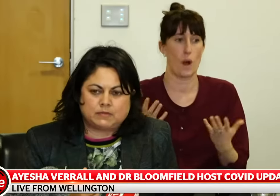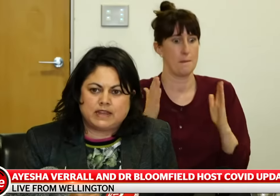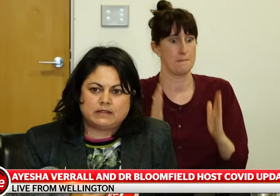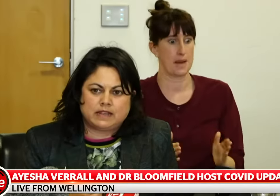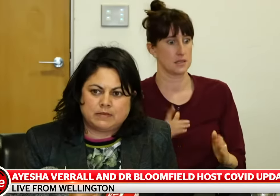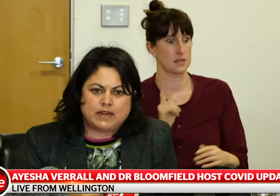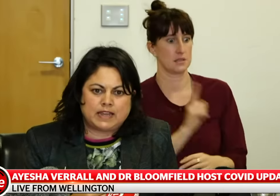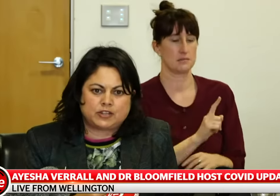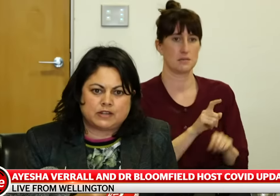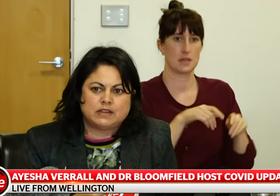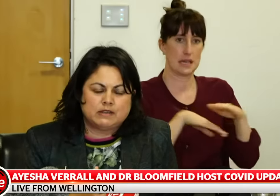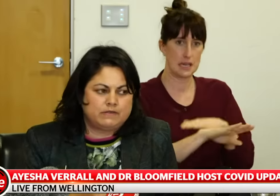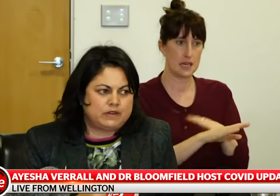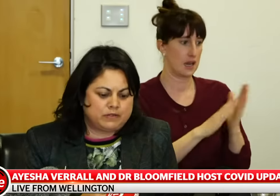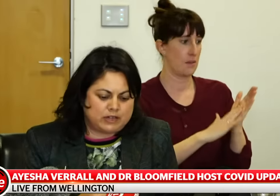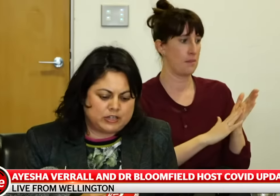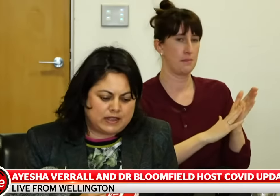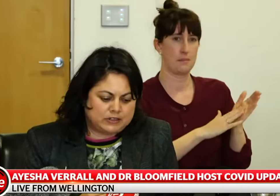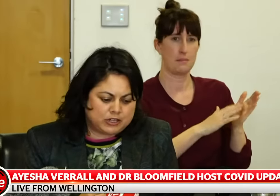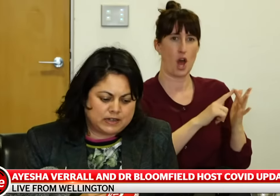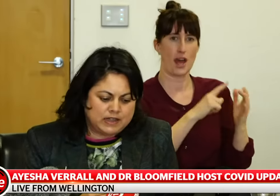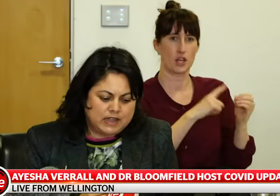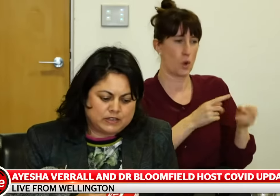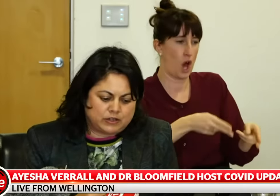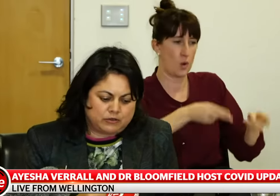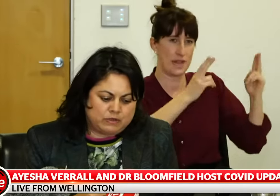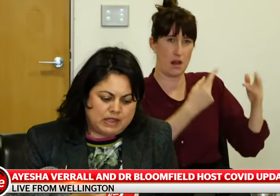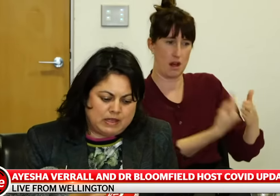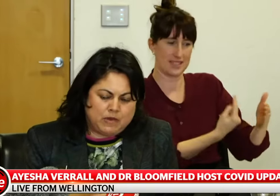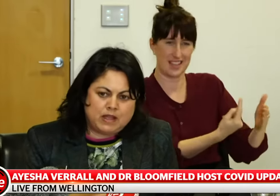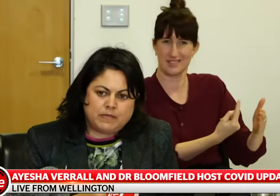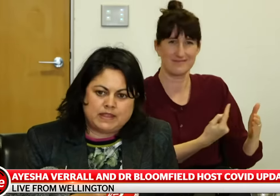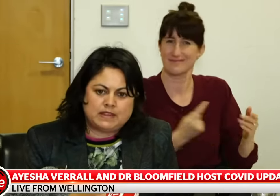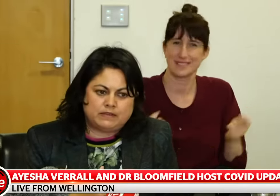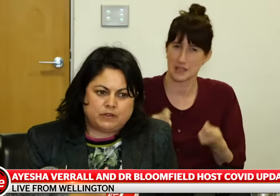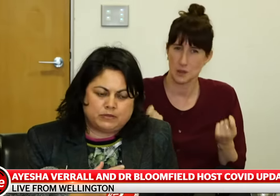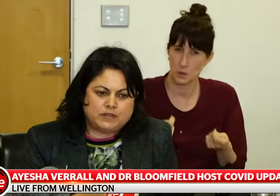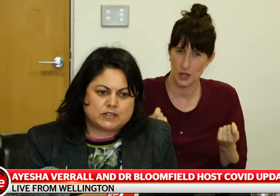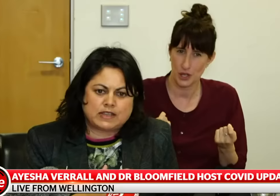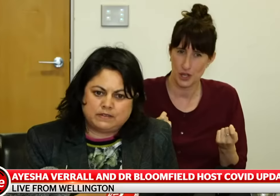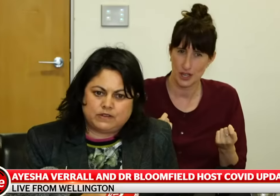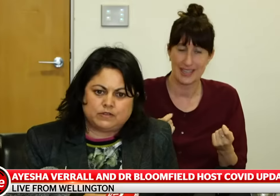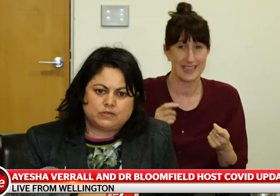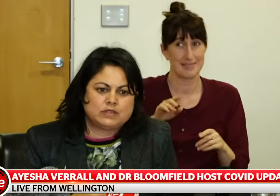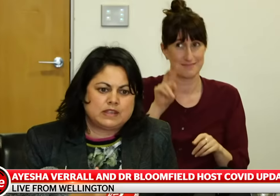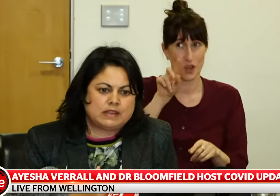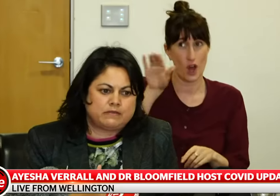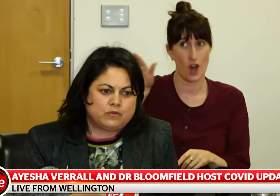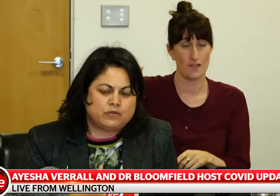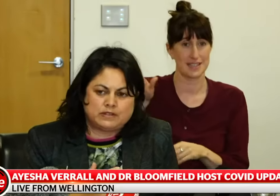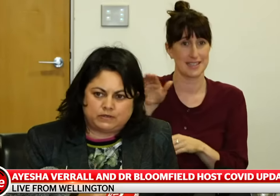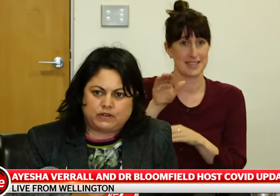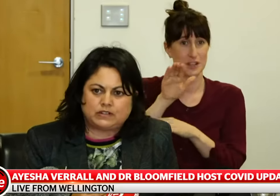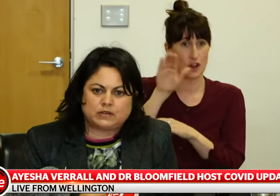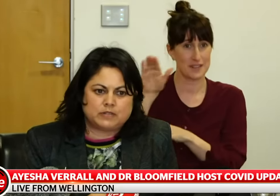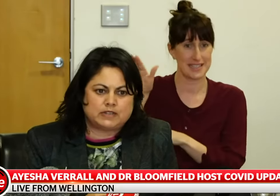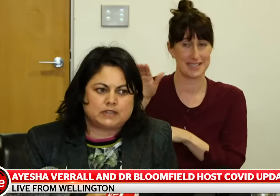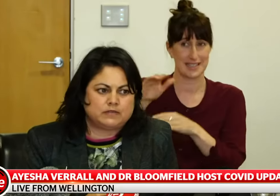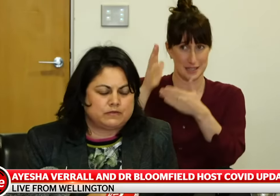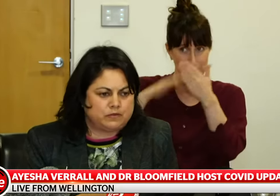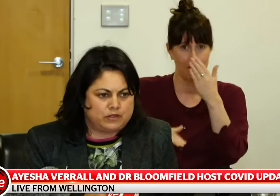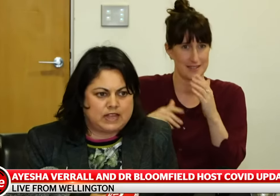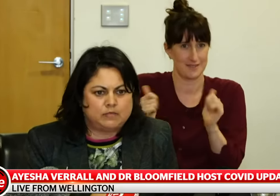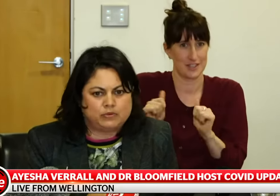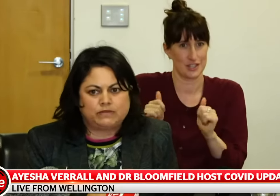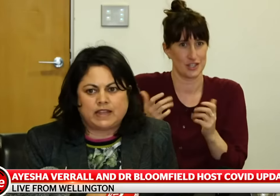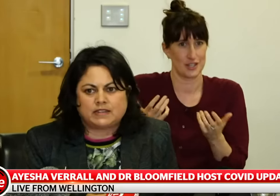that that's made elimination very, very challenging. So it might be that if those measures are ever used, they're for different